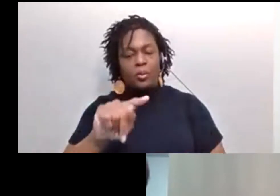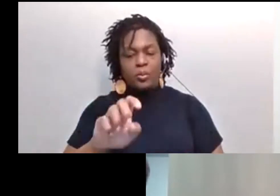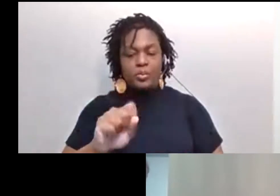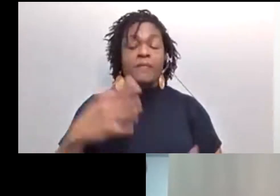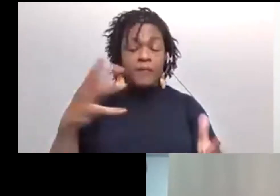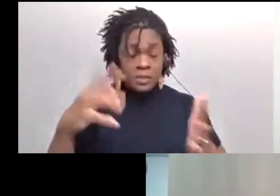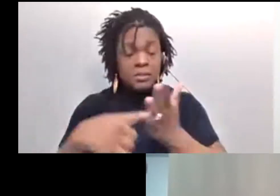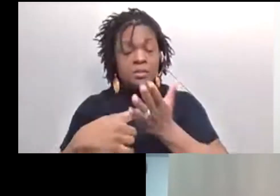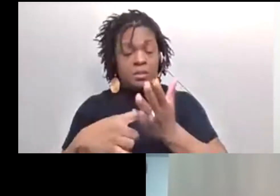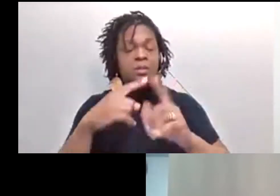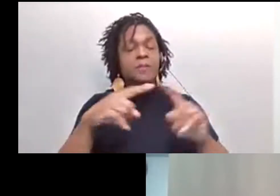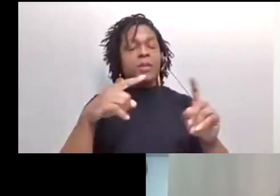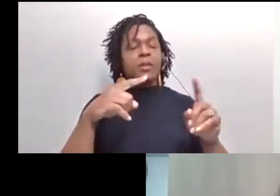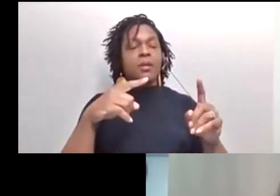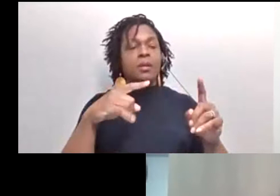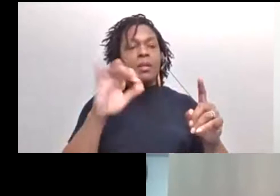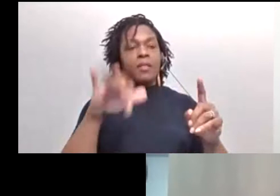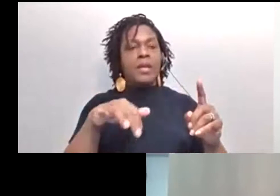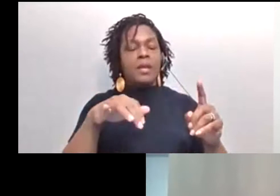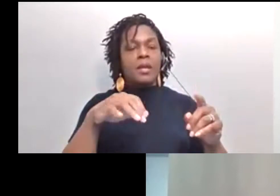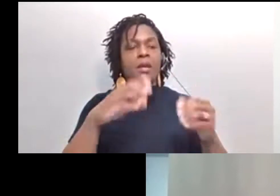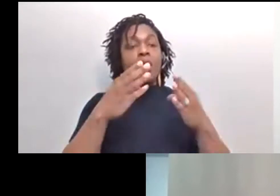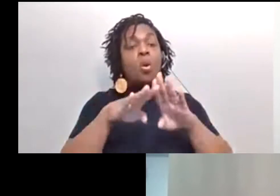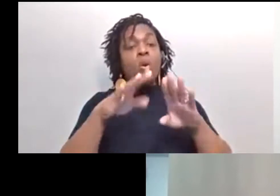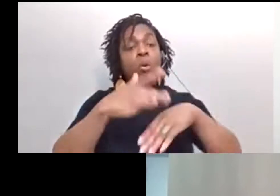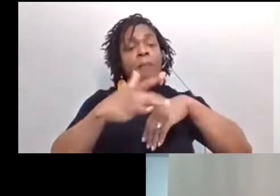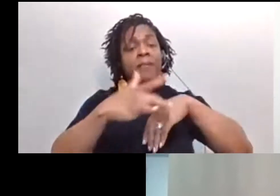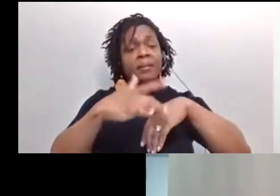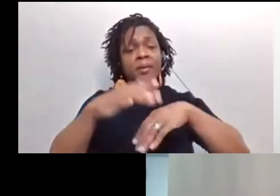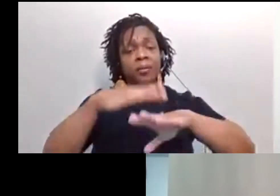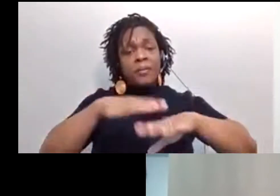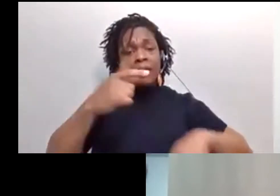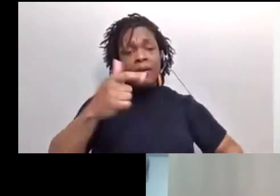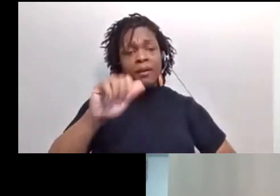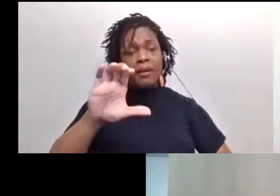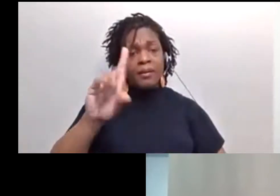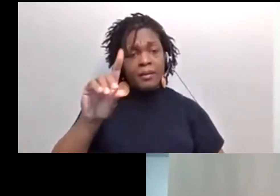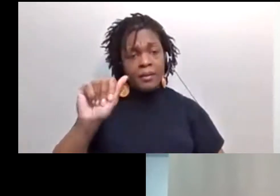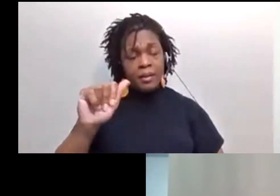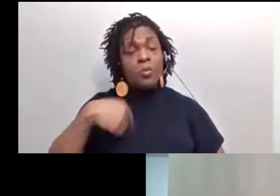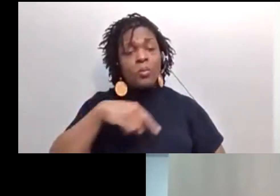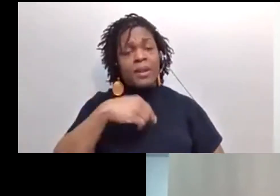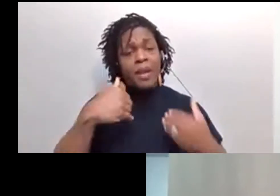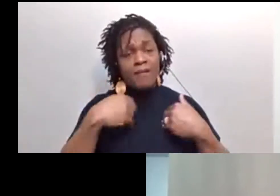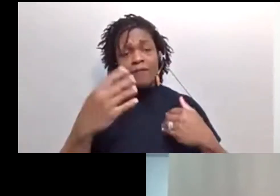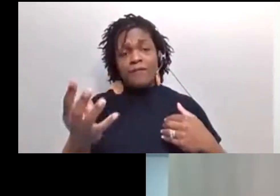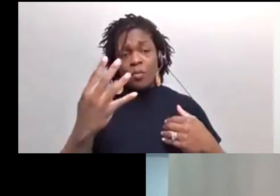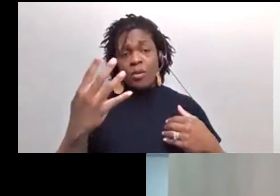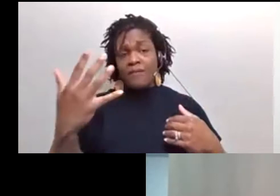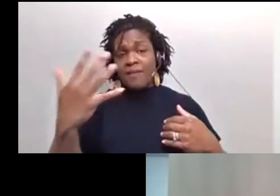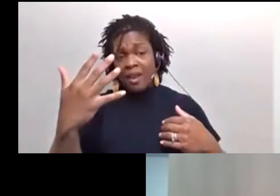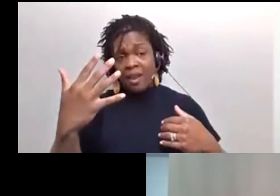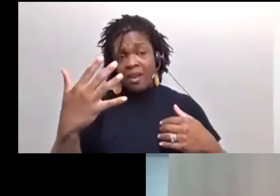in regards to the openings on GACDA. We have 4 to 5 seats